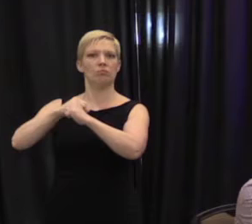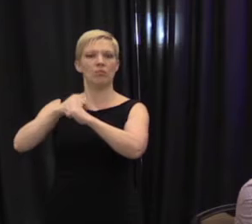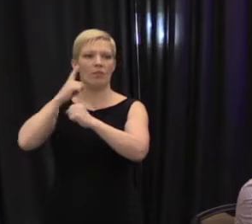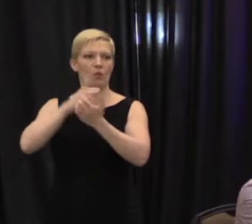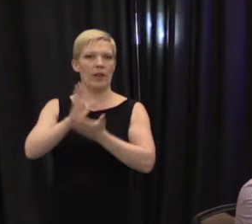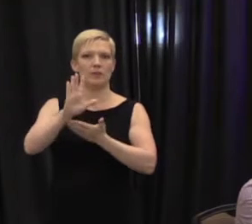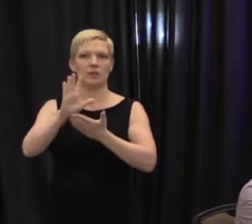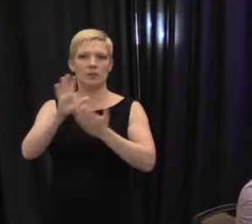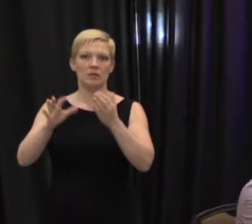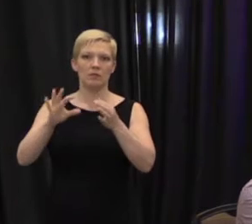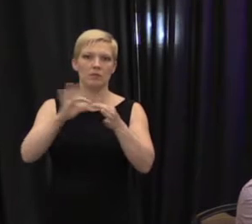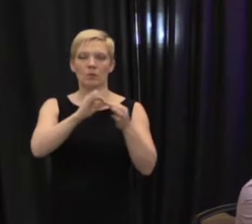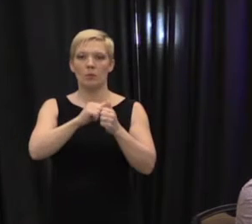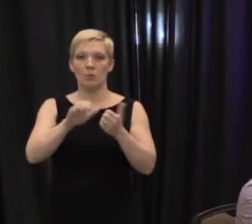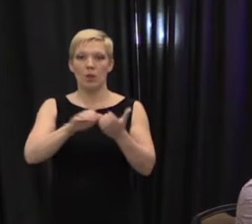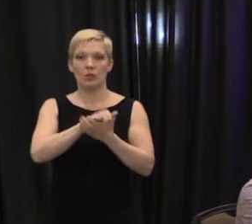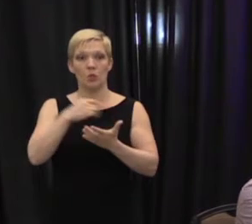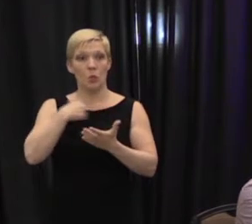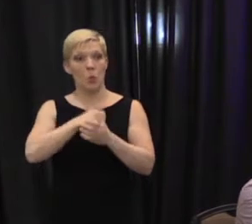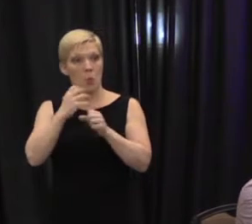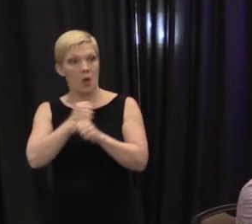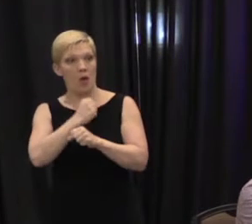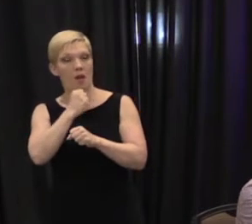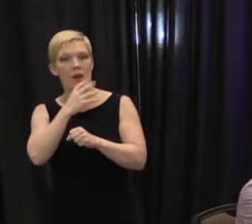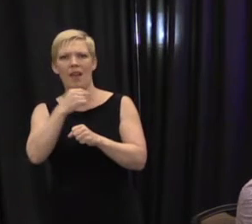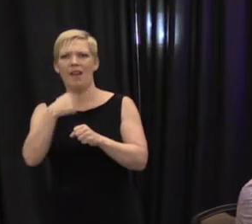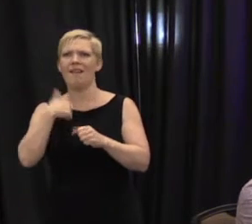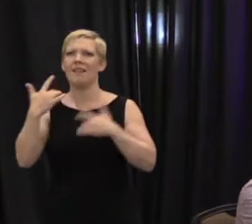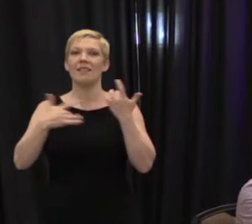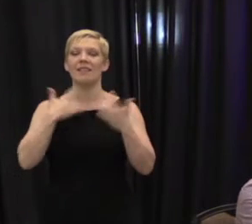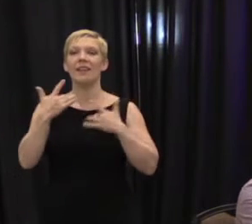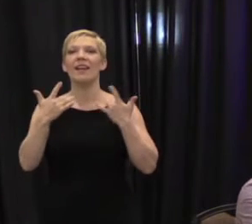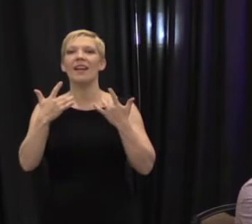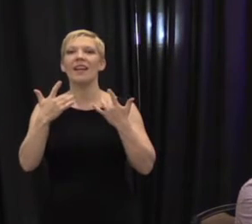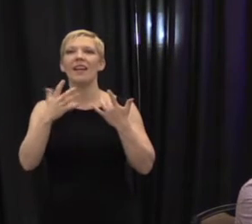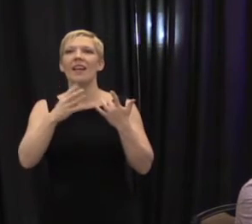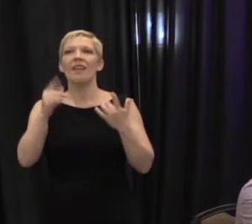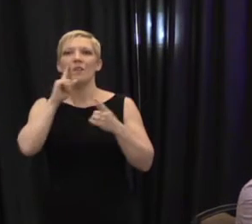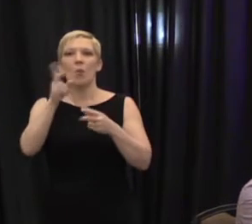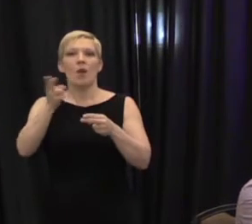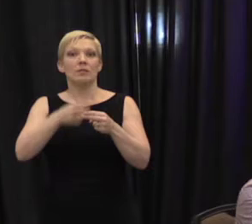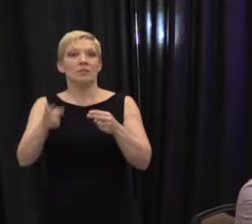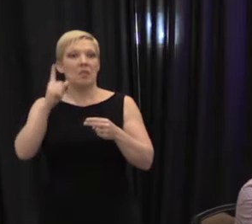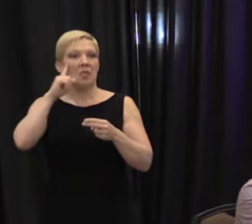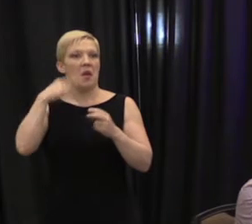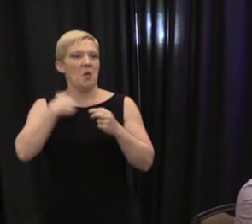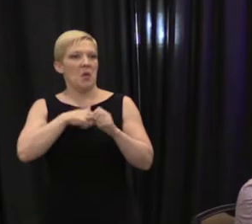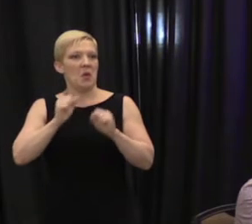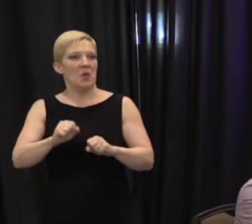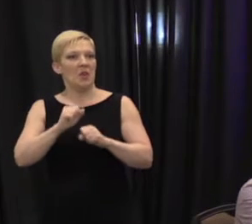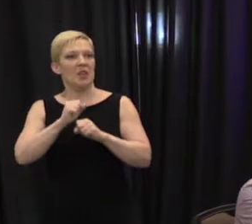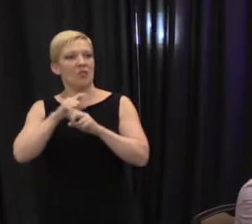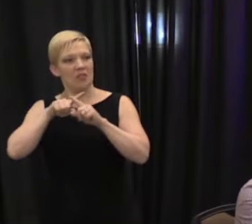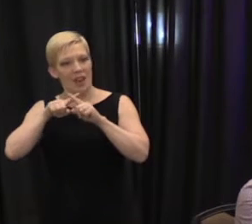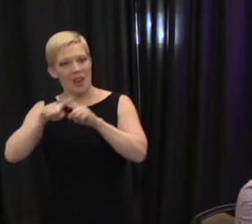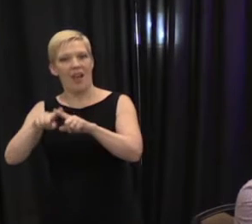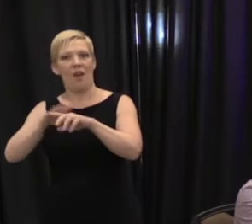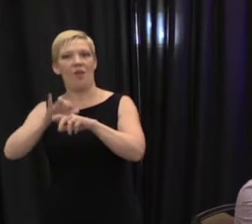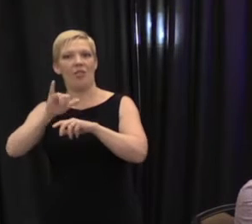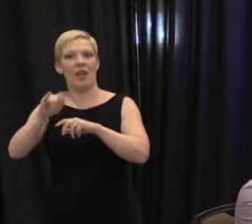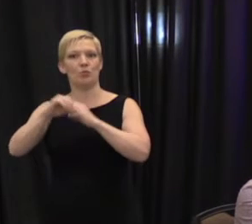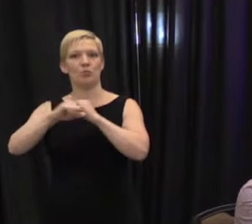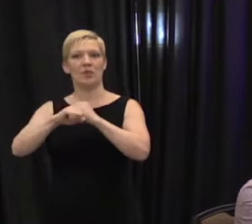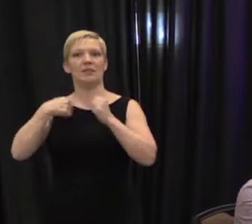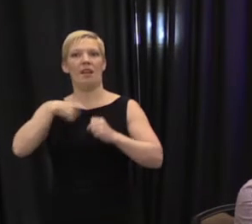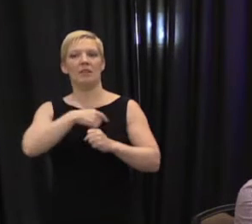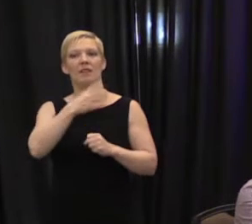a long time. And we won that, and we got very excited. And for a second, we thought maybe we could rely on an institution to protect us. And